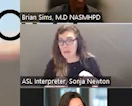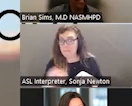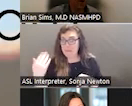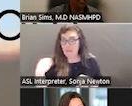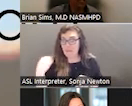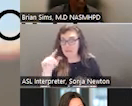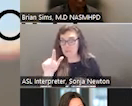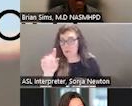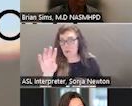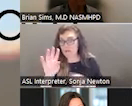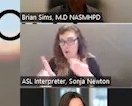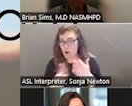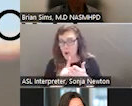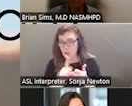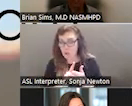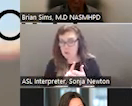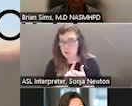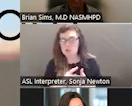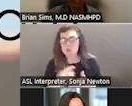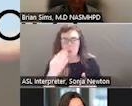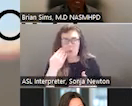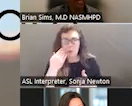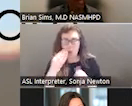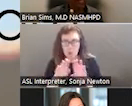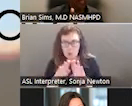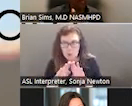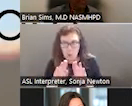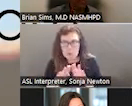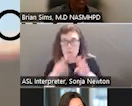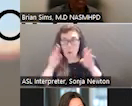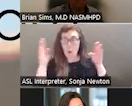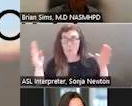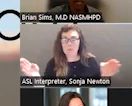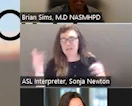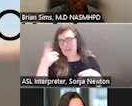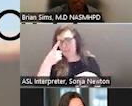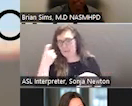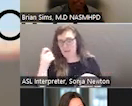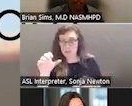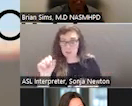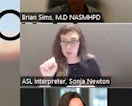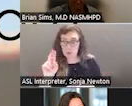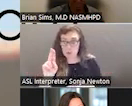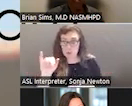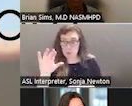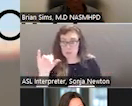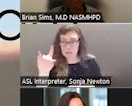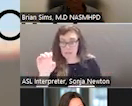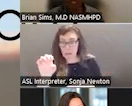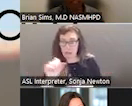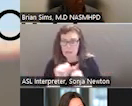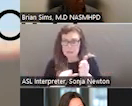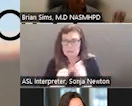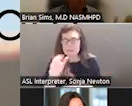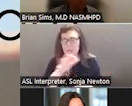It's also an acknowledgement and opening the doors that suicide is a huge theme that is intermixed with everything that we're doing right